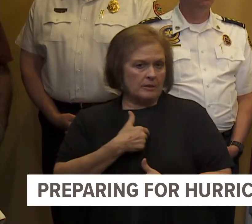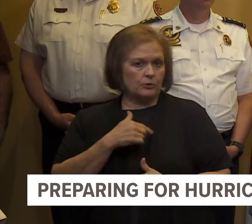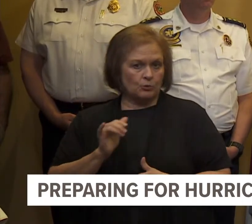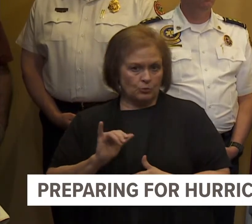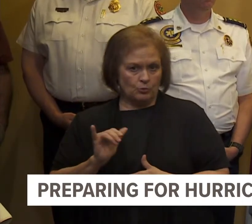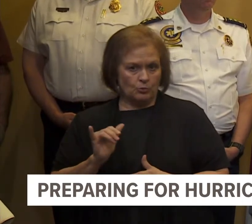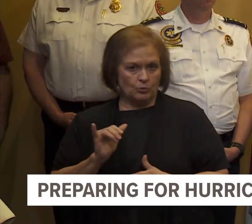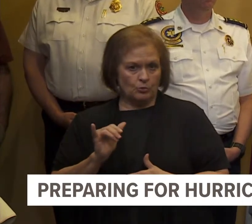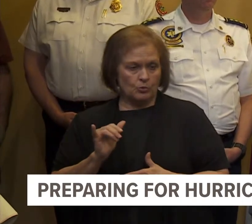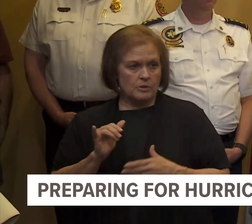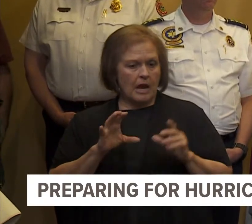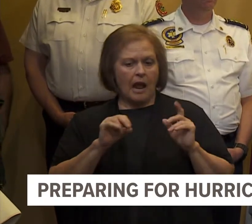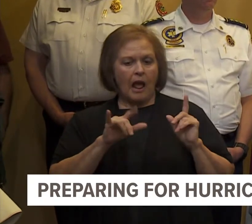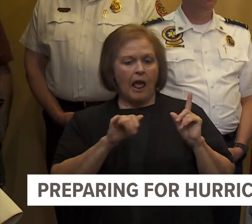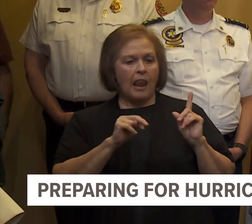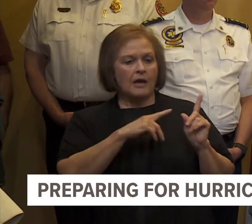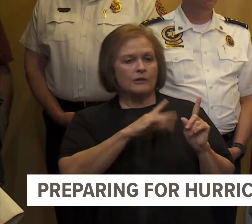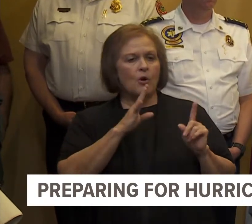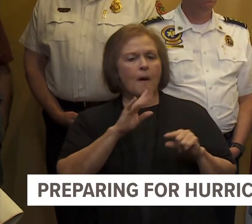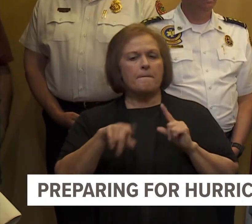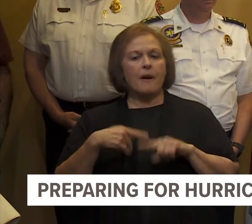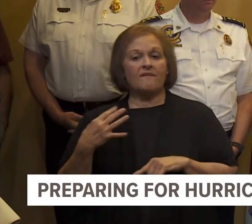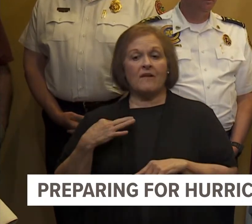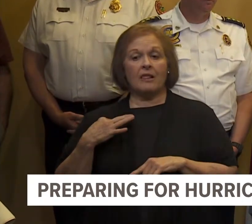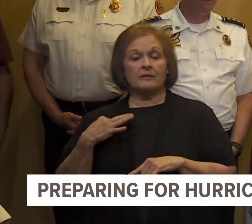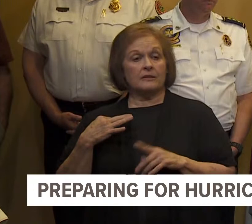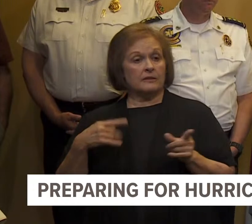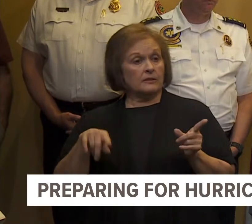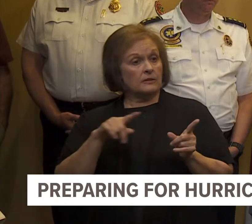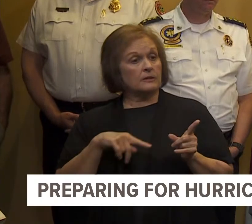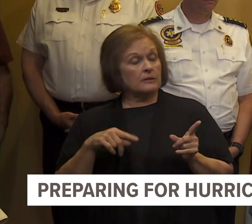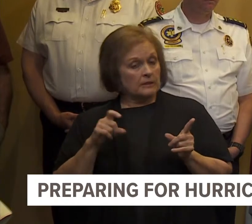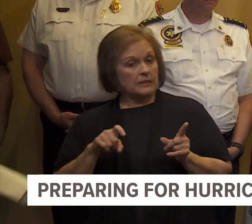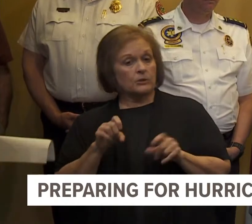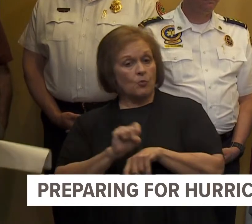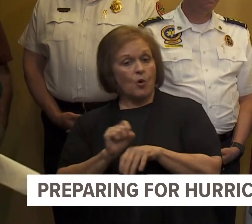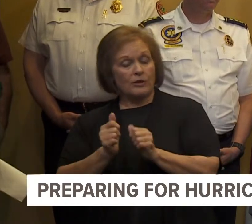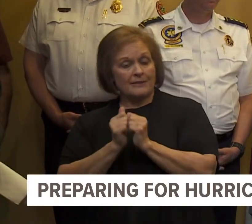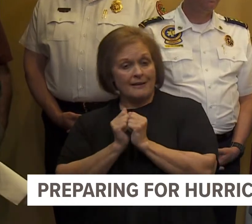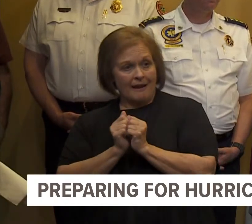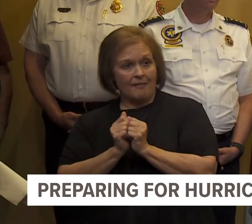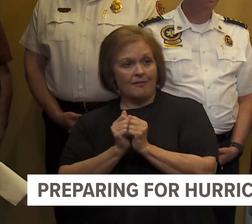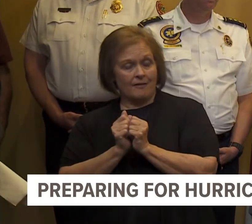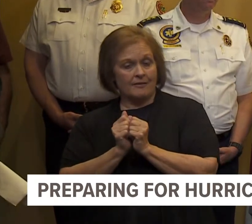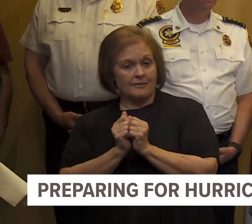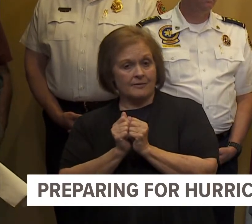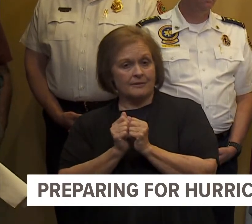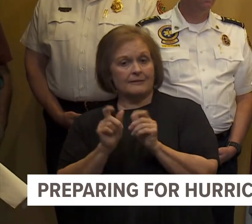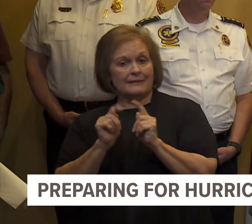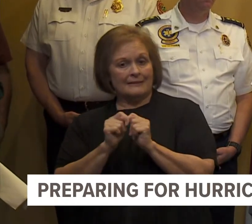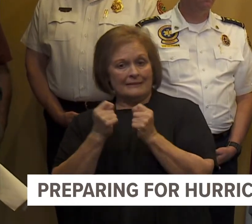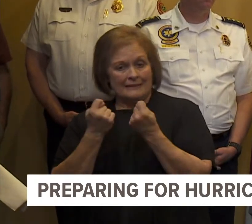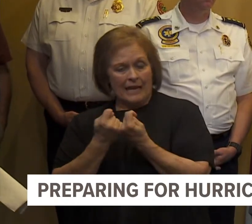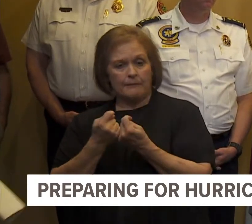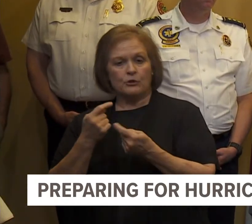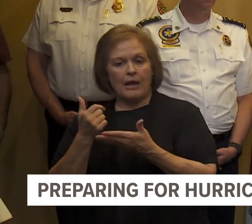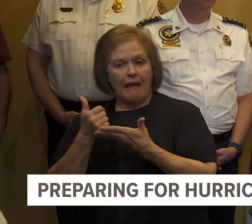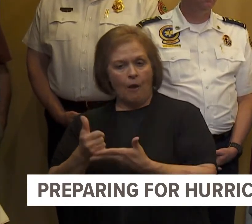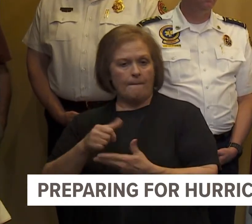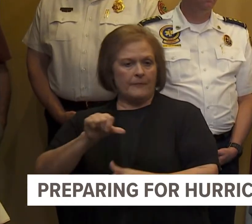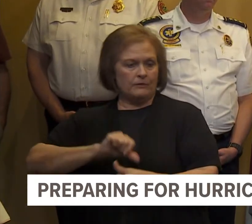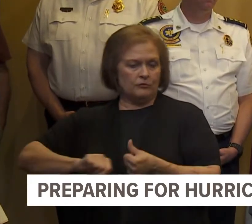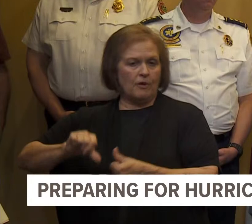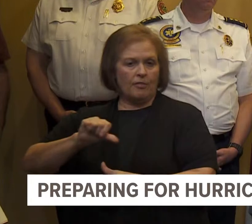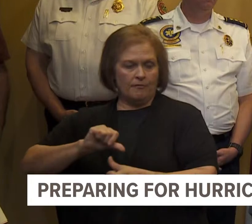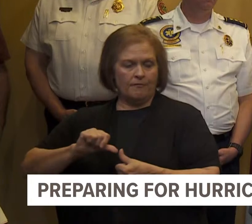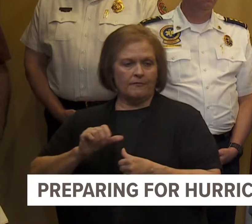functions. Colin talked about volunteers. We all need to come together and work together as a team and help our neighbors